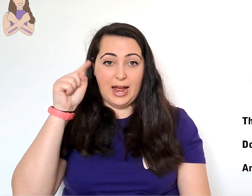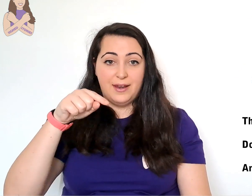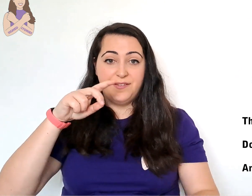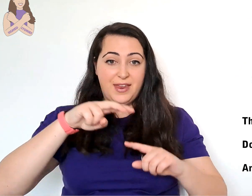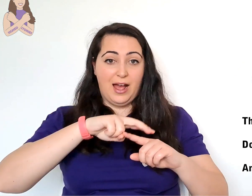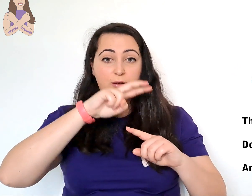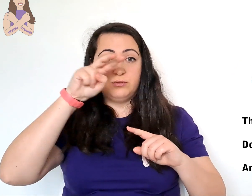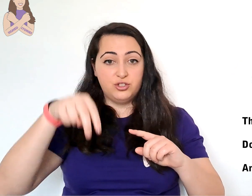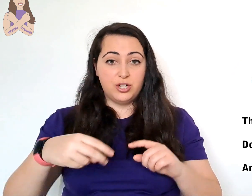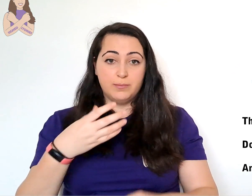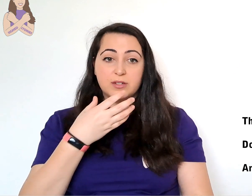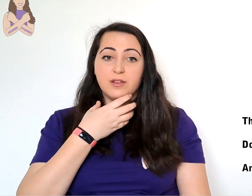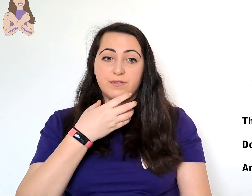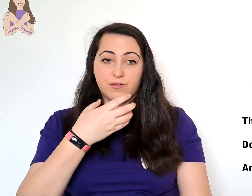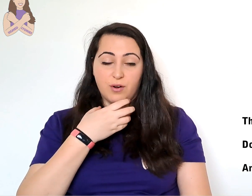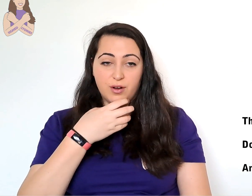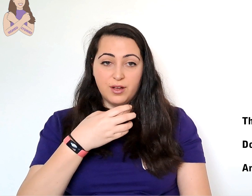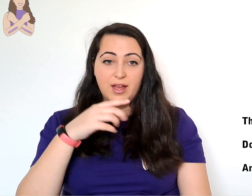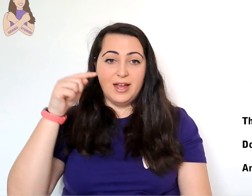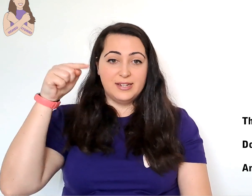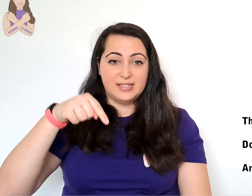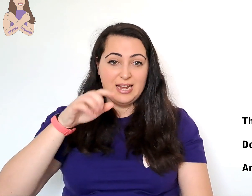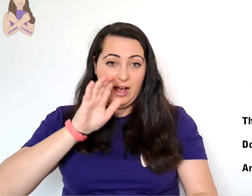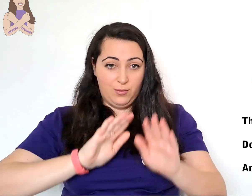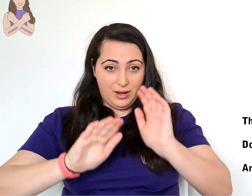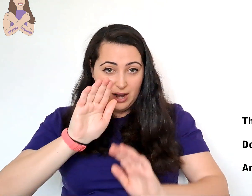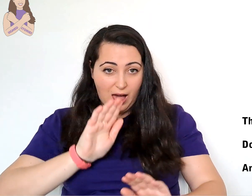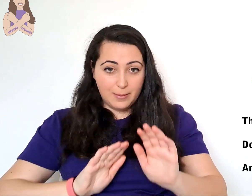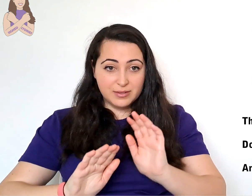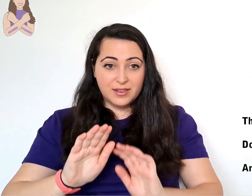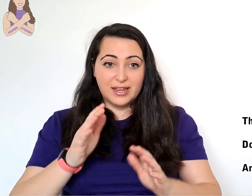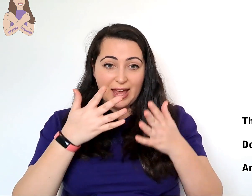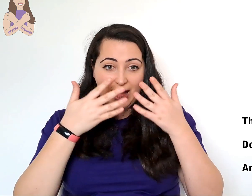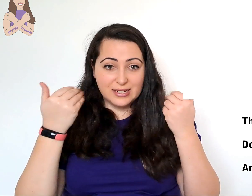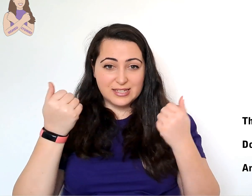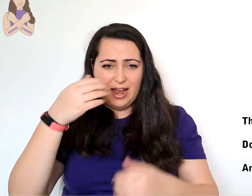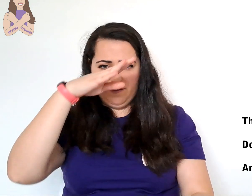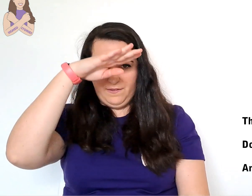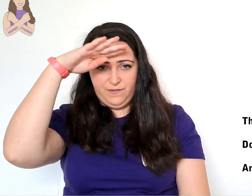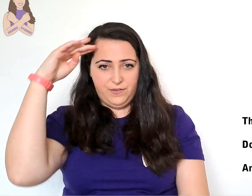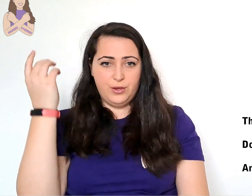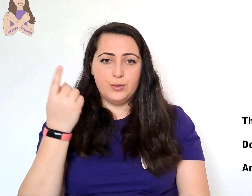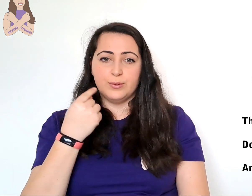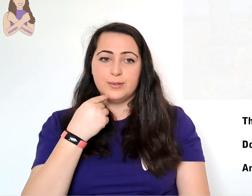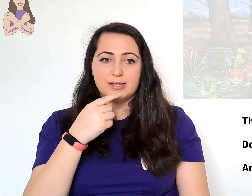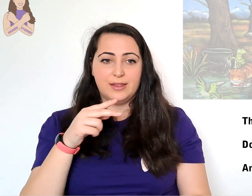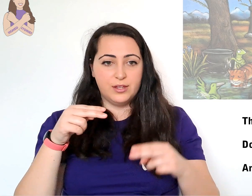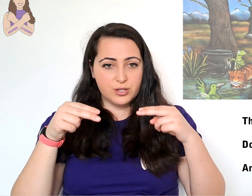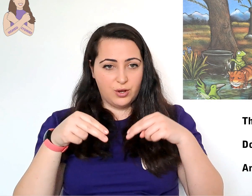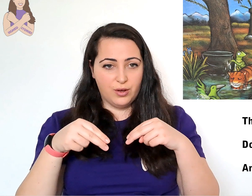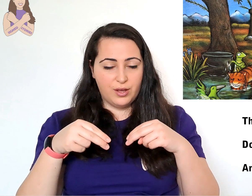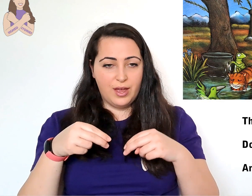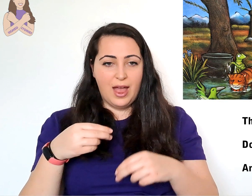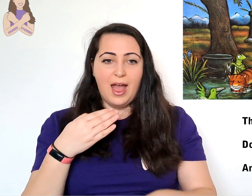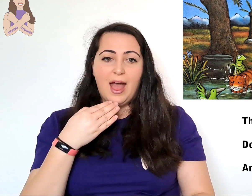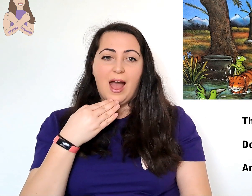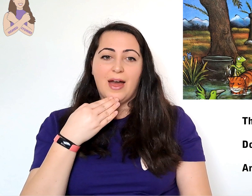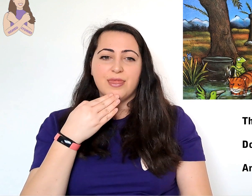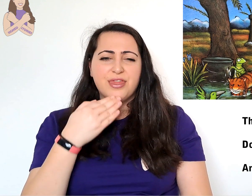and down jumped the frog, down climbed the cat, and phew, said the dog. "And